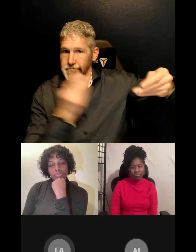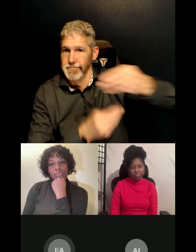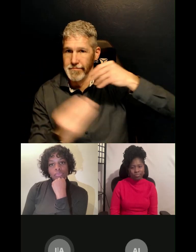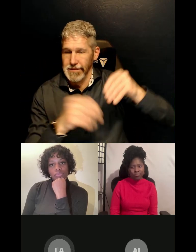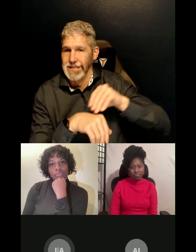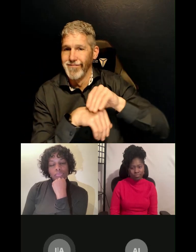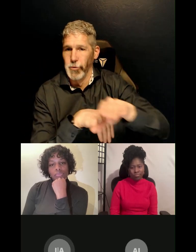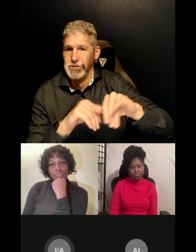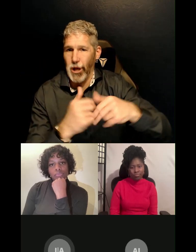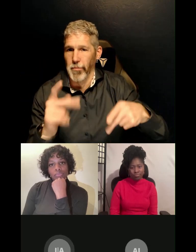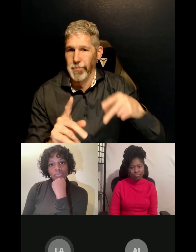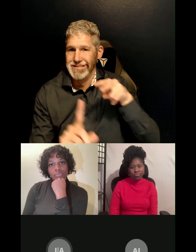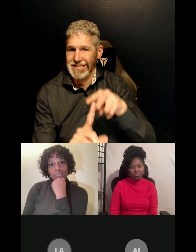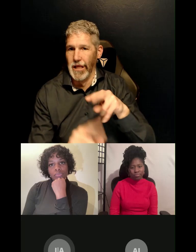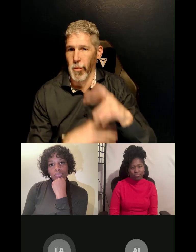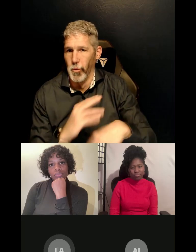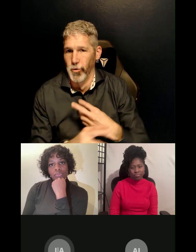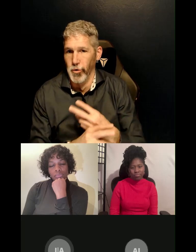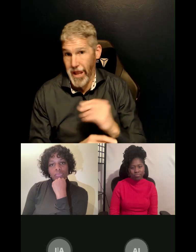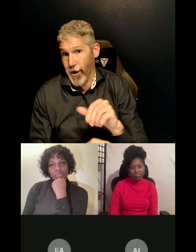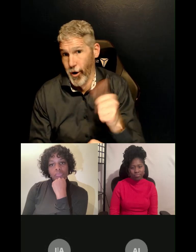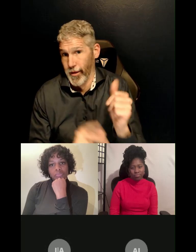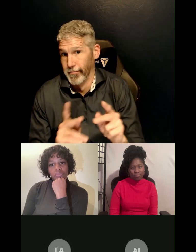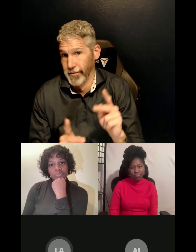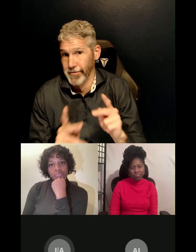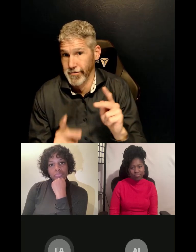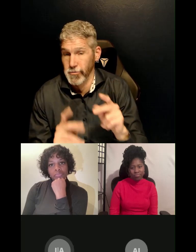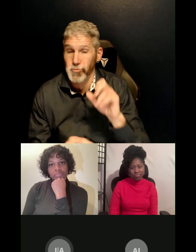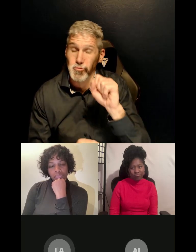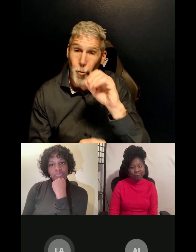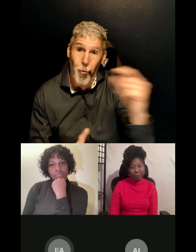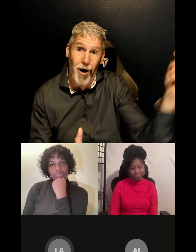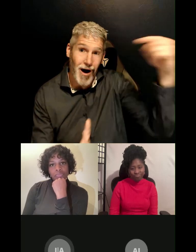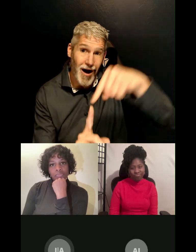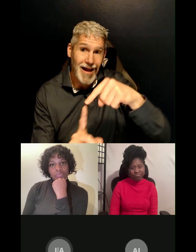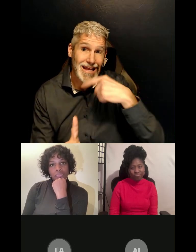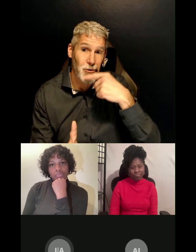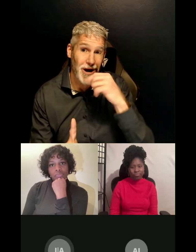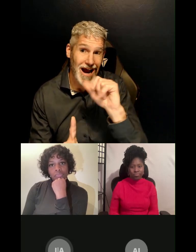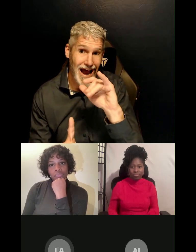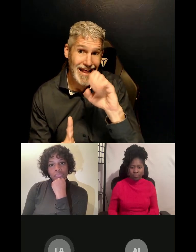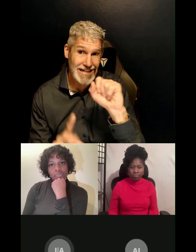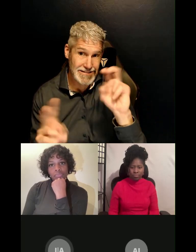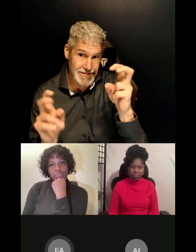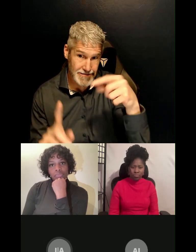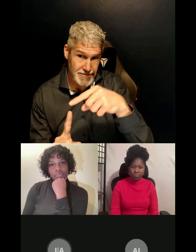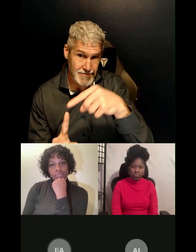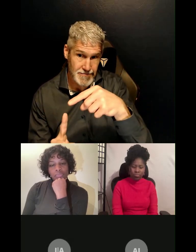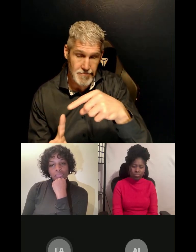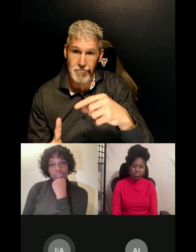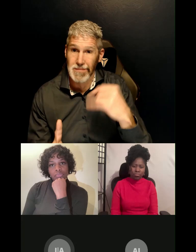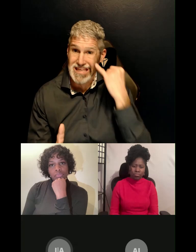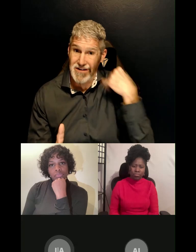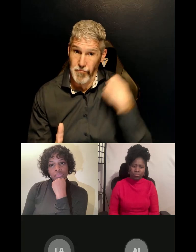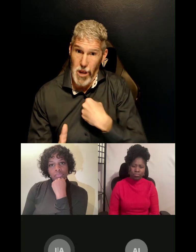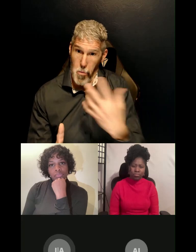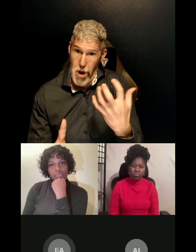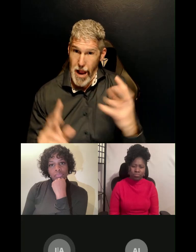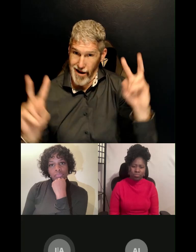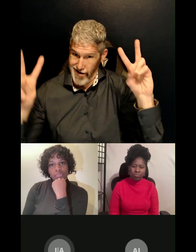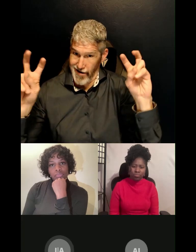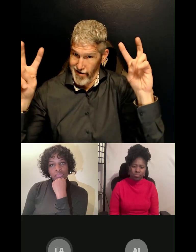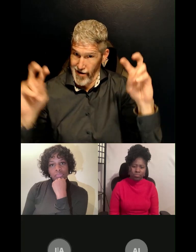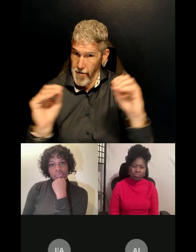those ideas get passed around, and that influences how people see other people and see the world. So these